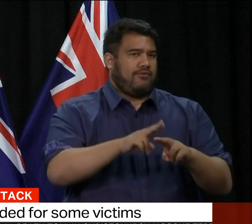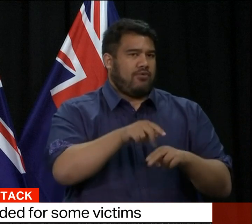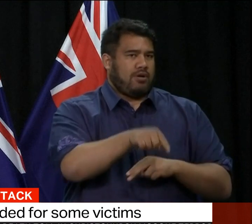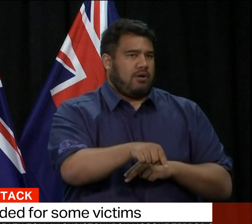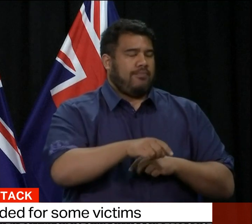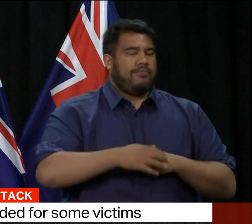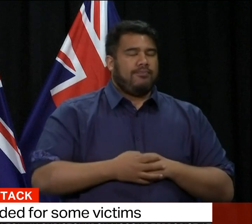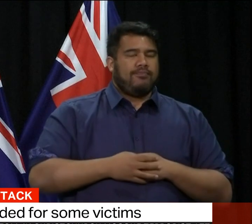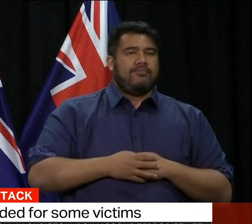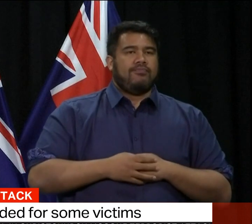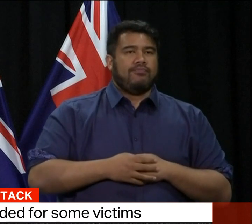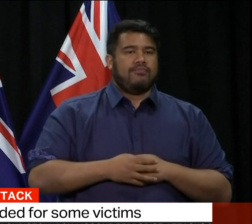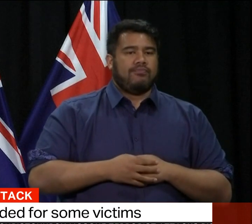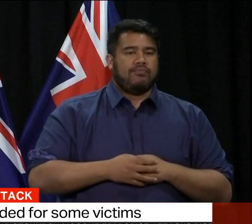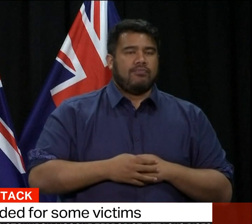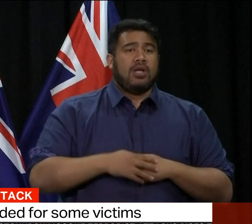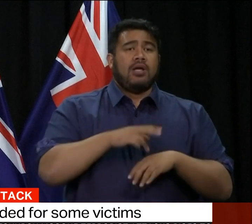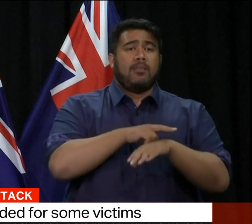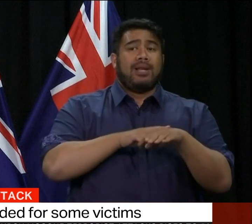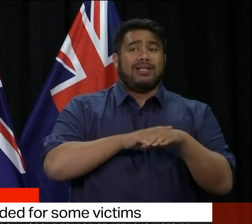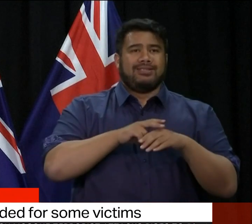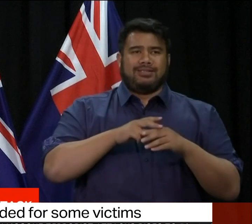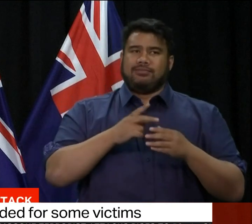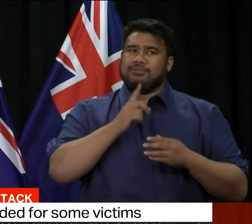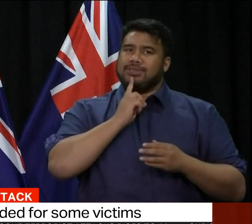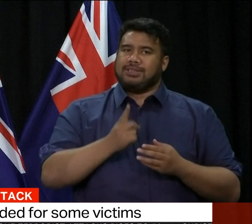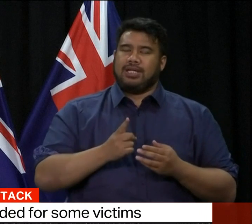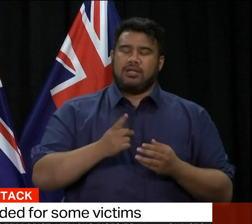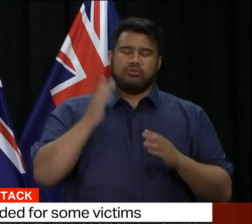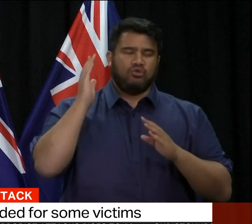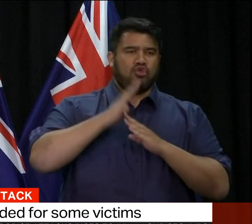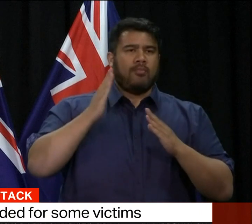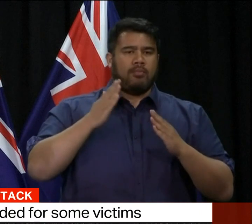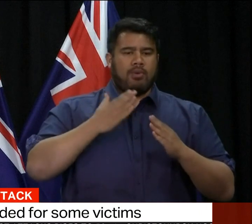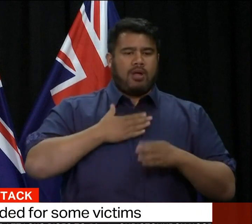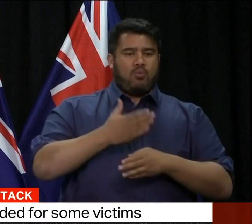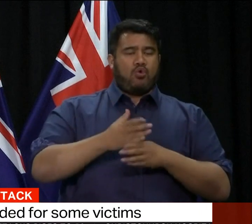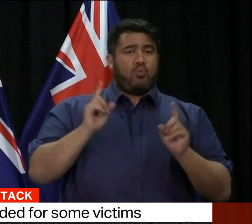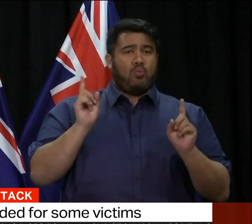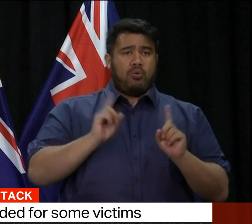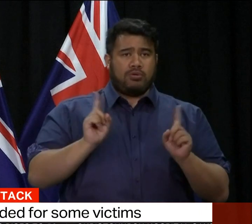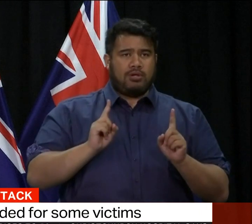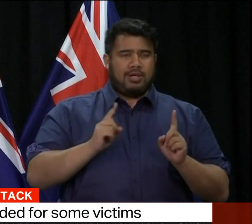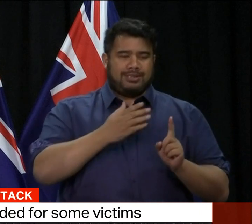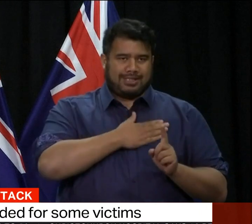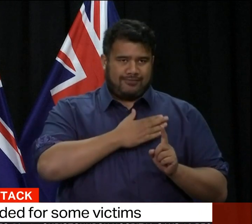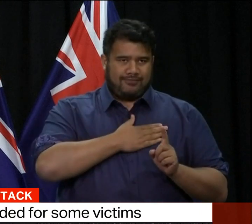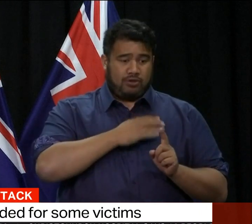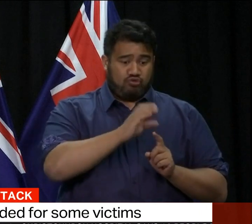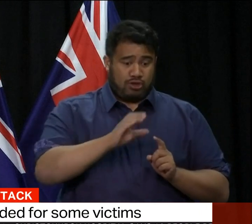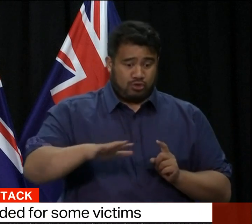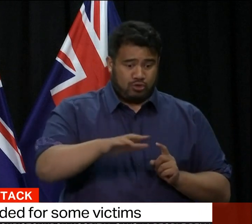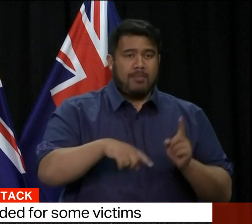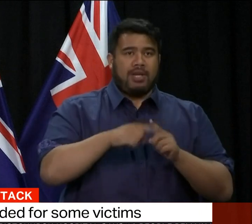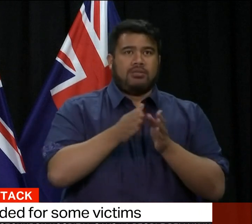Police say public safety remains the top priority for the police, both in Christchurch and across the